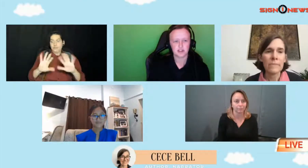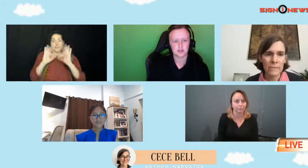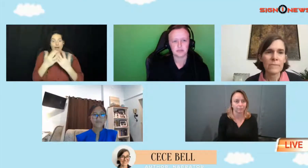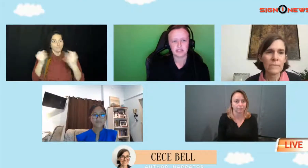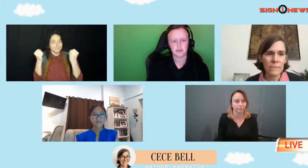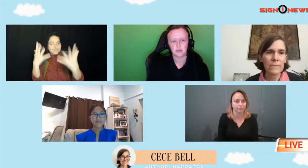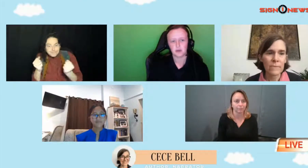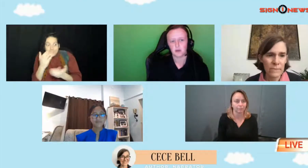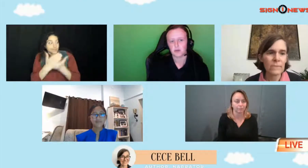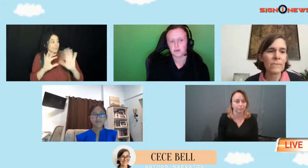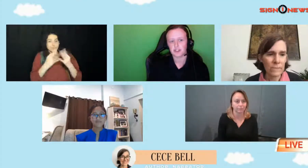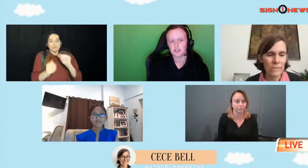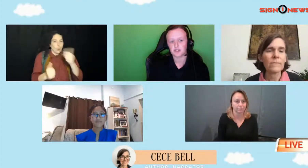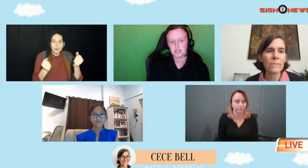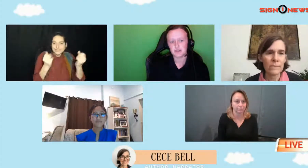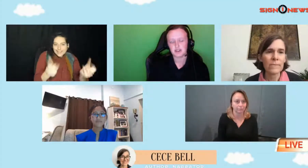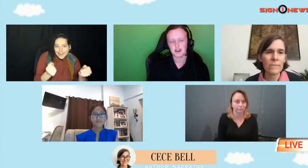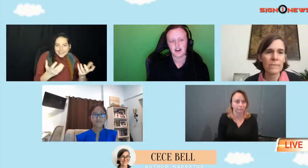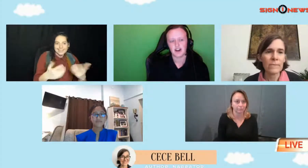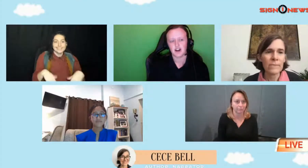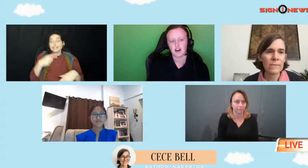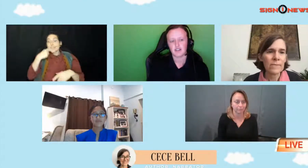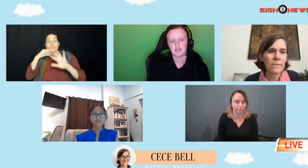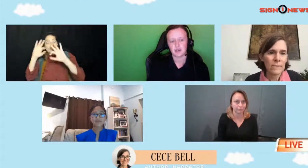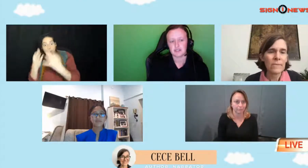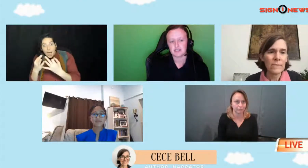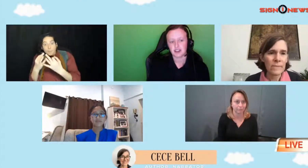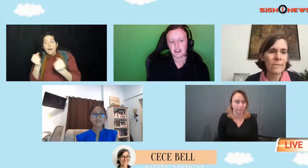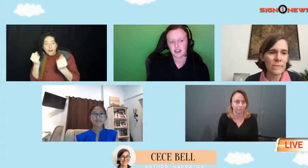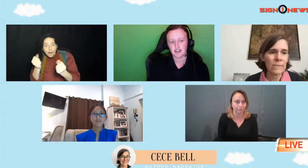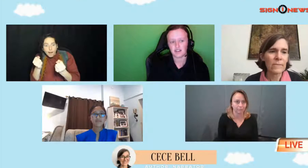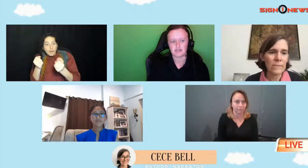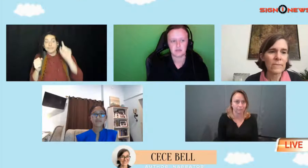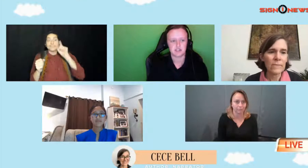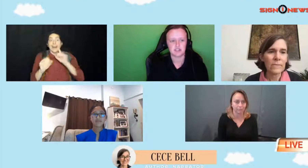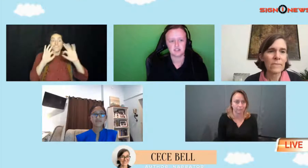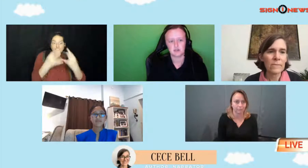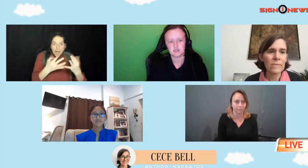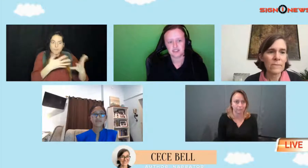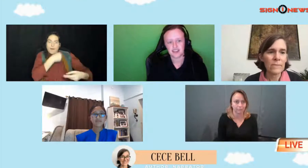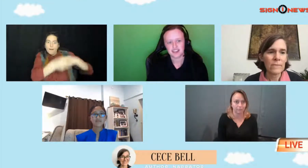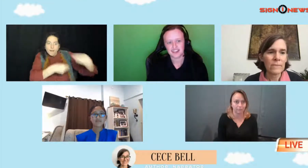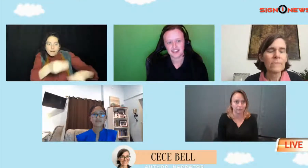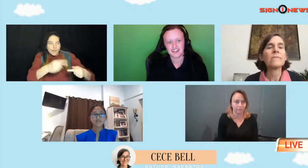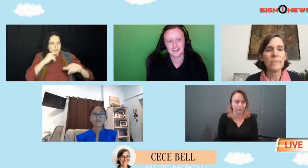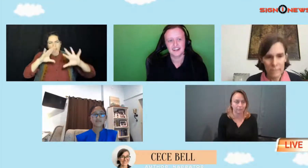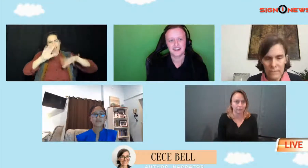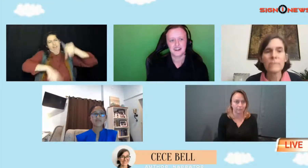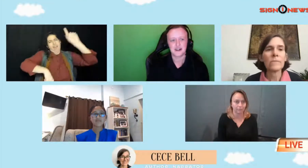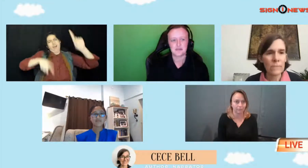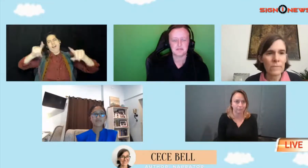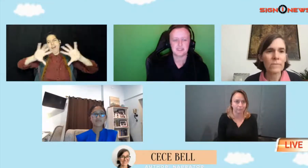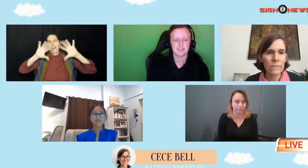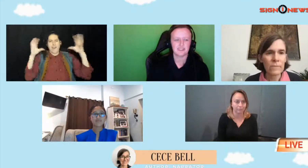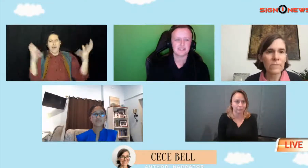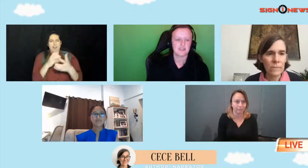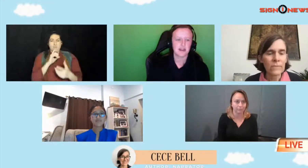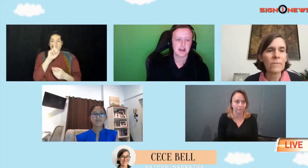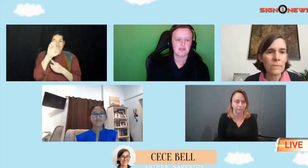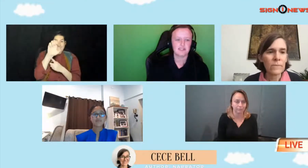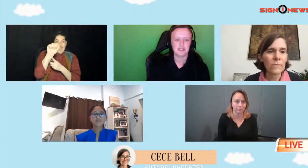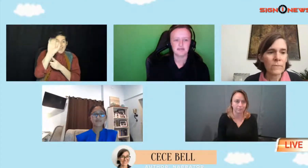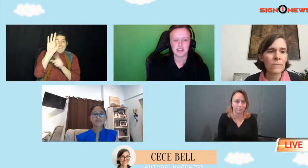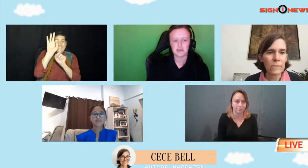experience, whether it be we grew up mainstreamed, our families sign, our families don't sign.